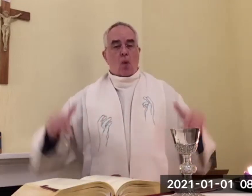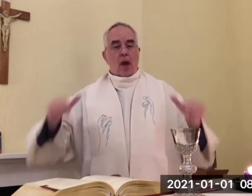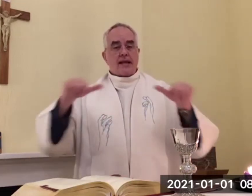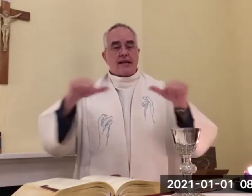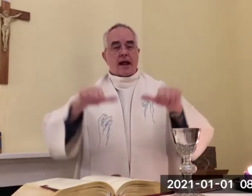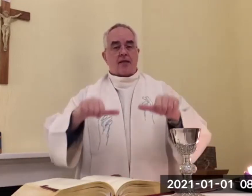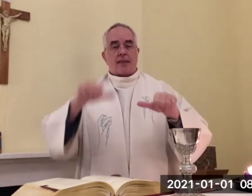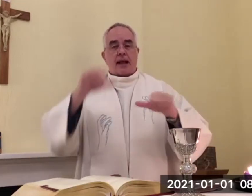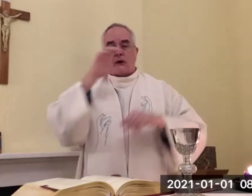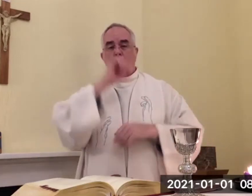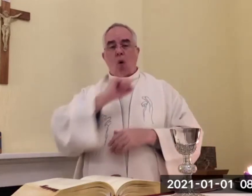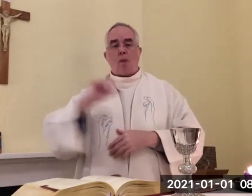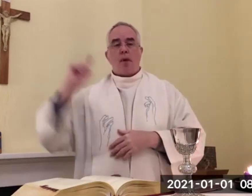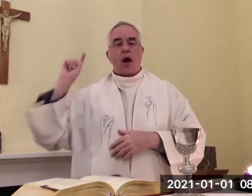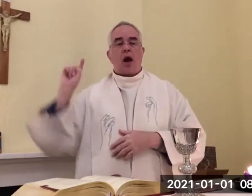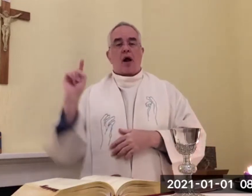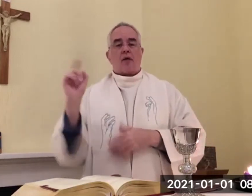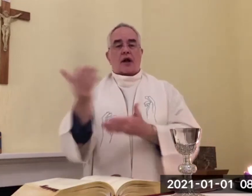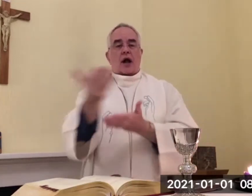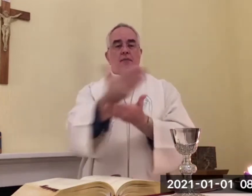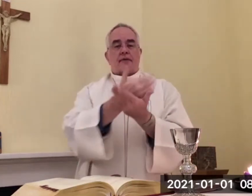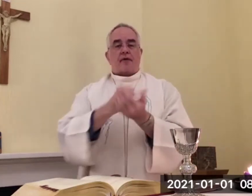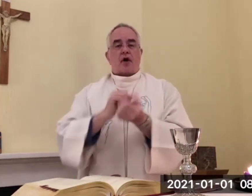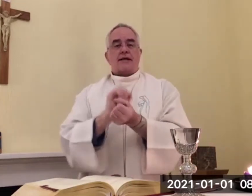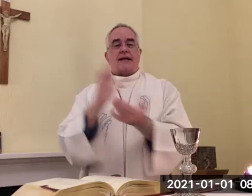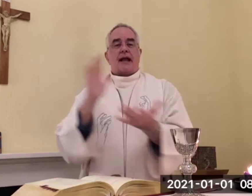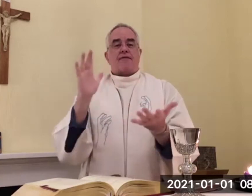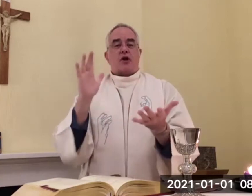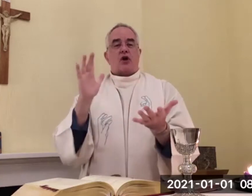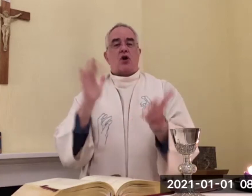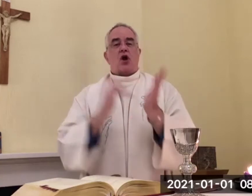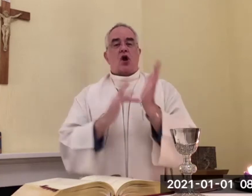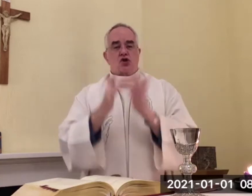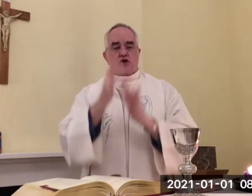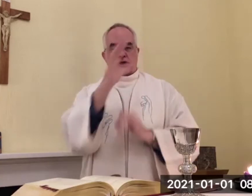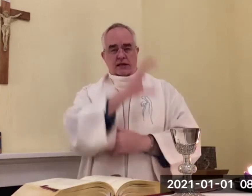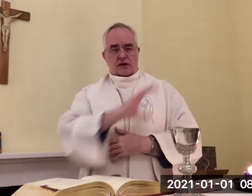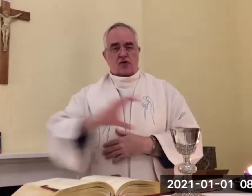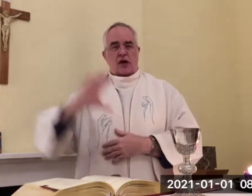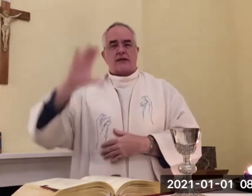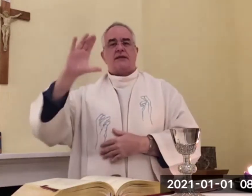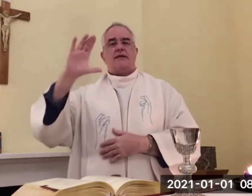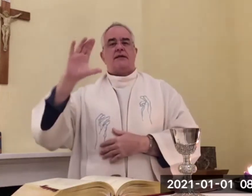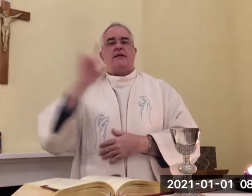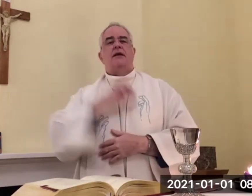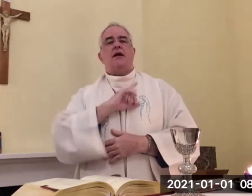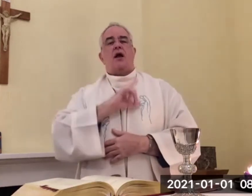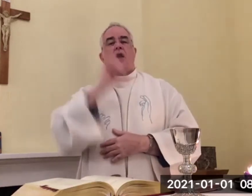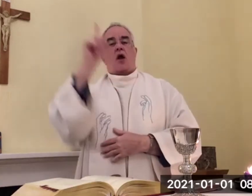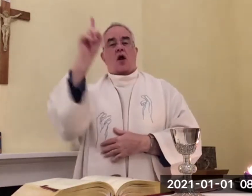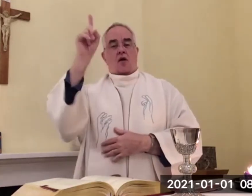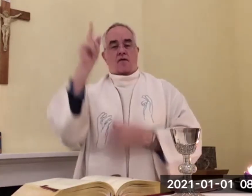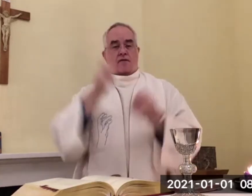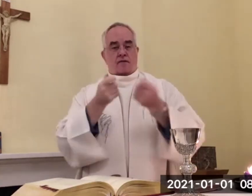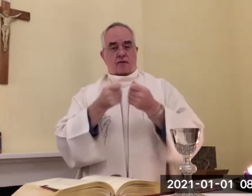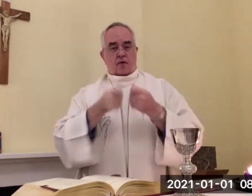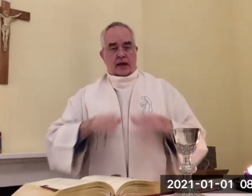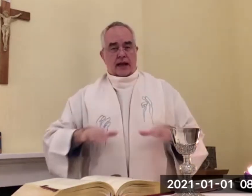await the blessed hope and the coming of our Saviour, Jesus Christ. For the